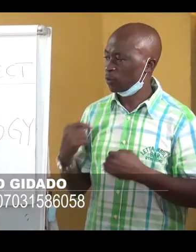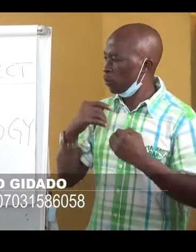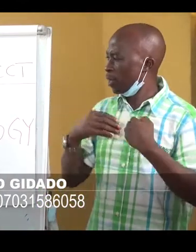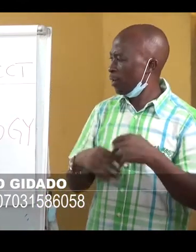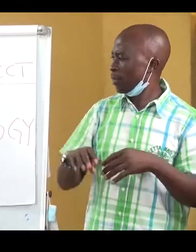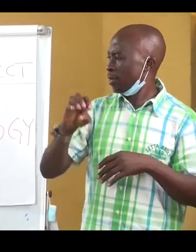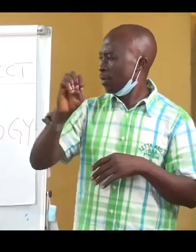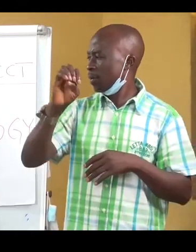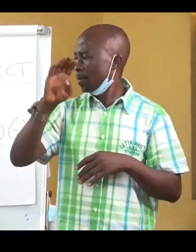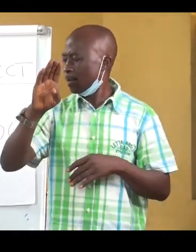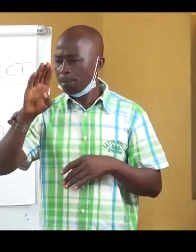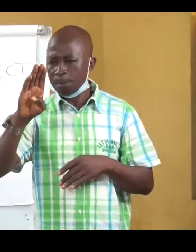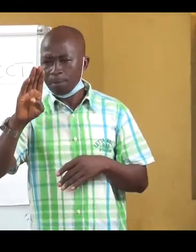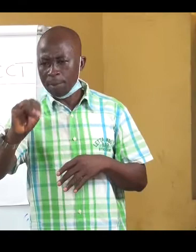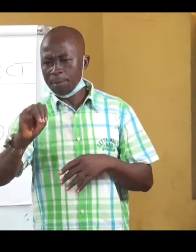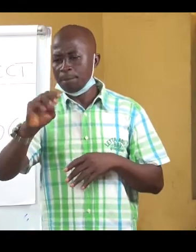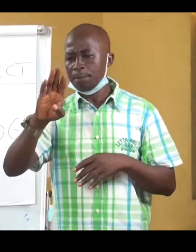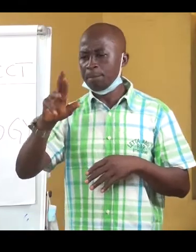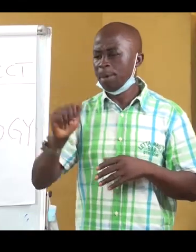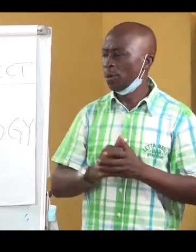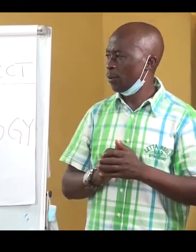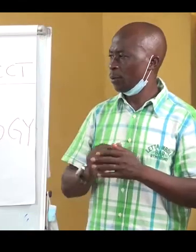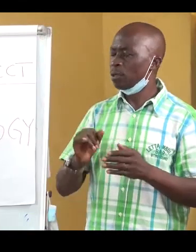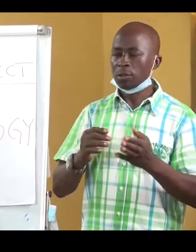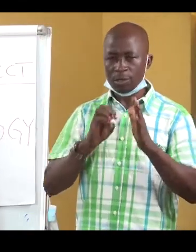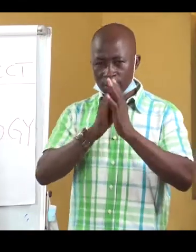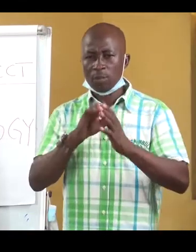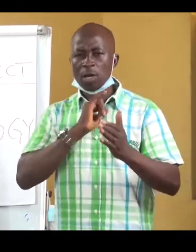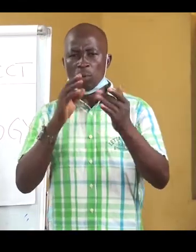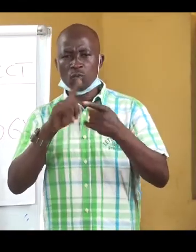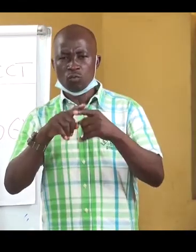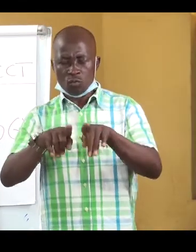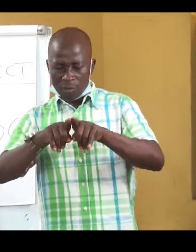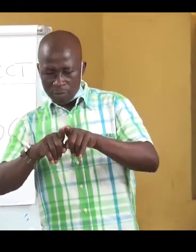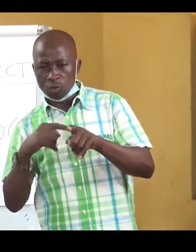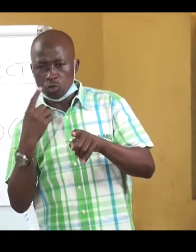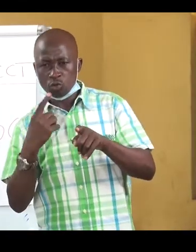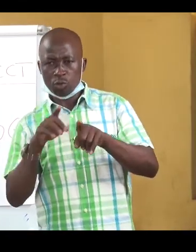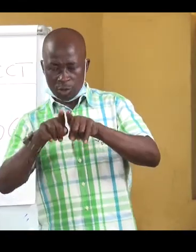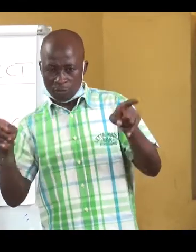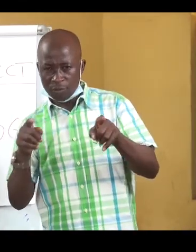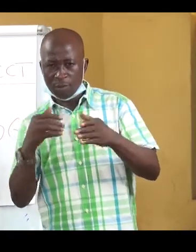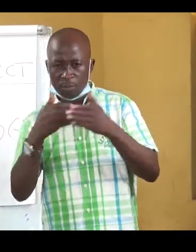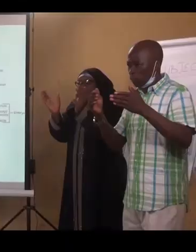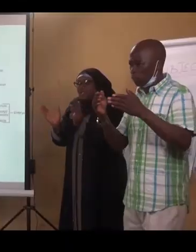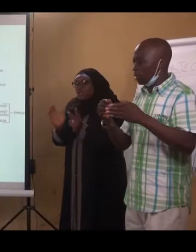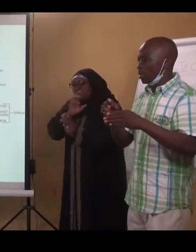want you to differentiate between embryo and seed. A mango seed, you have the hard part when you